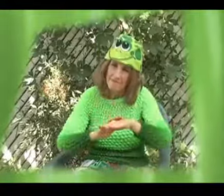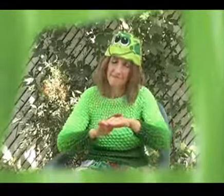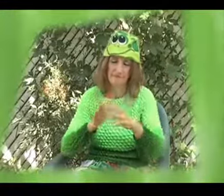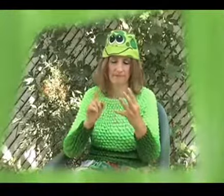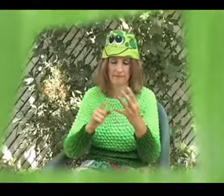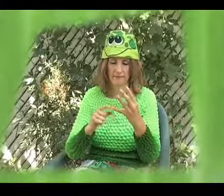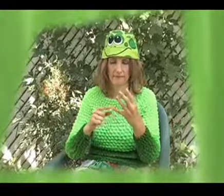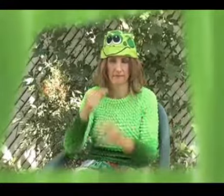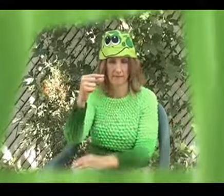on